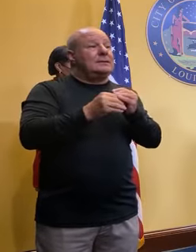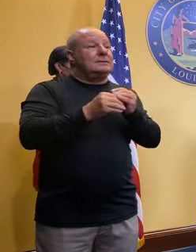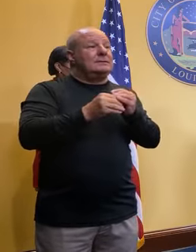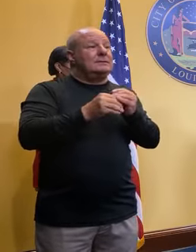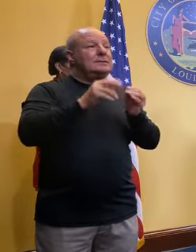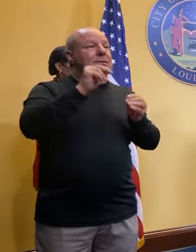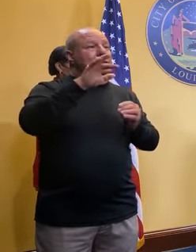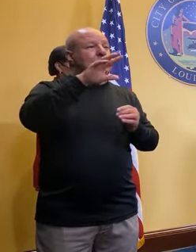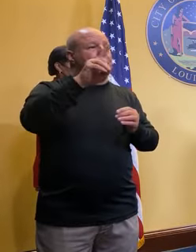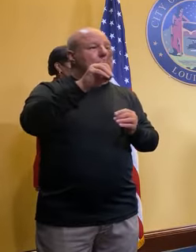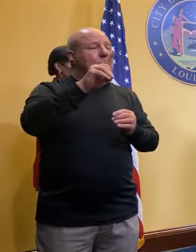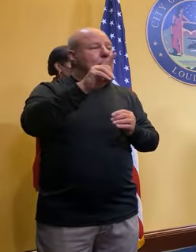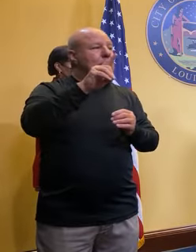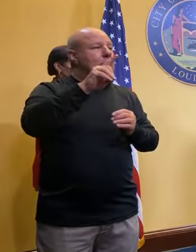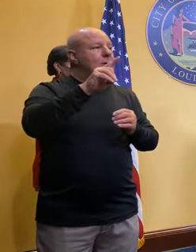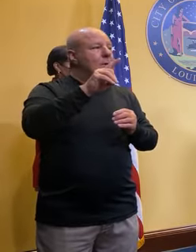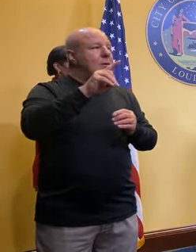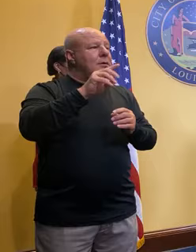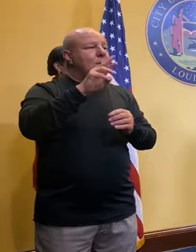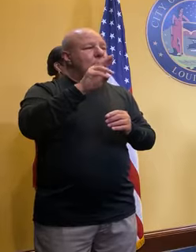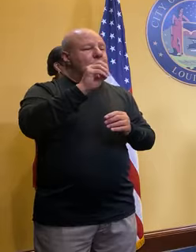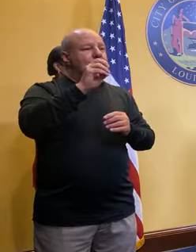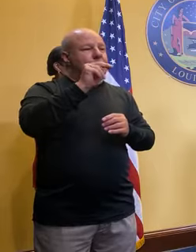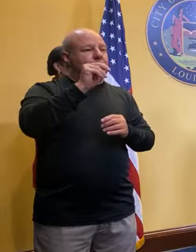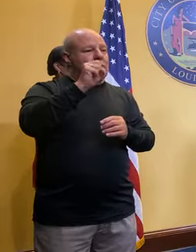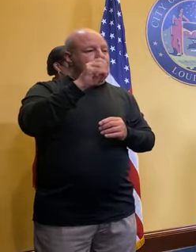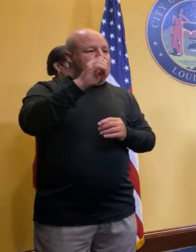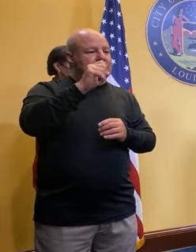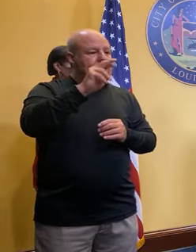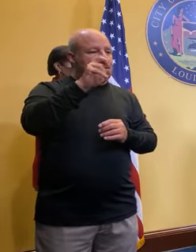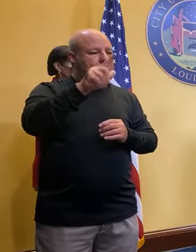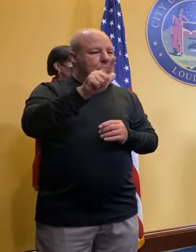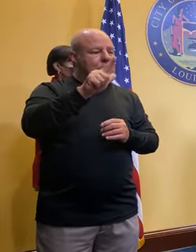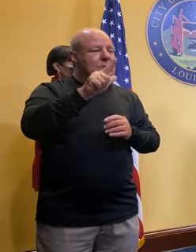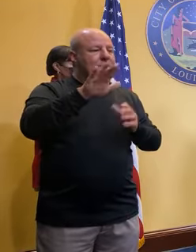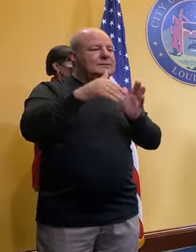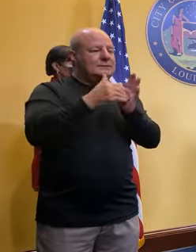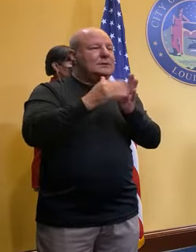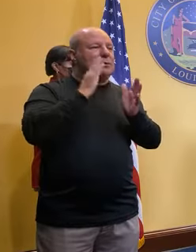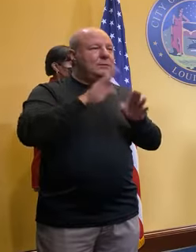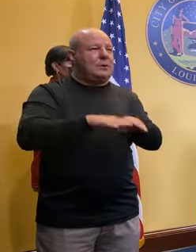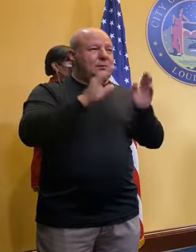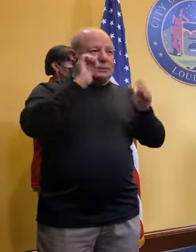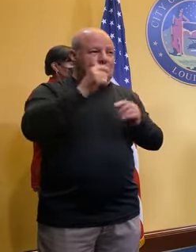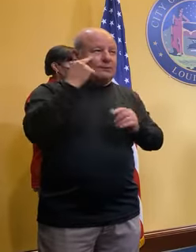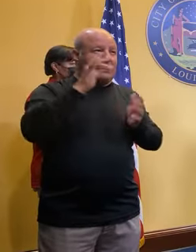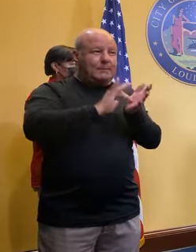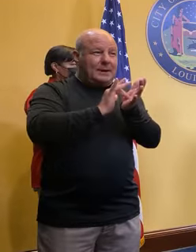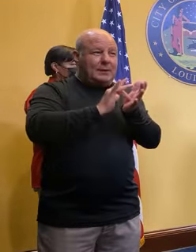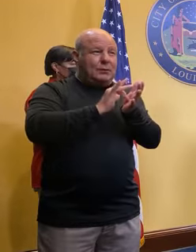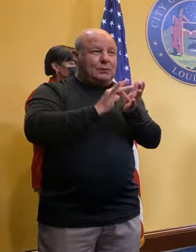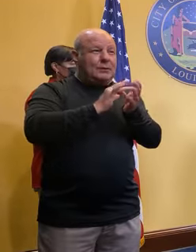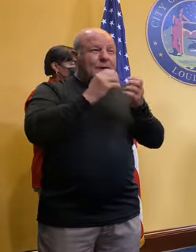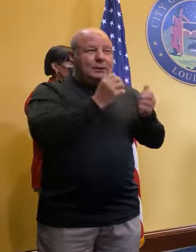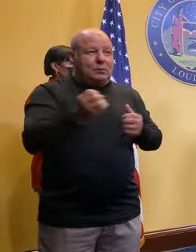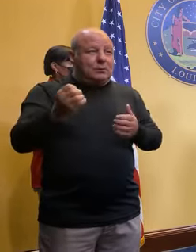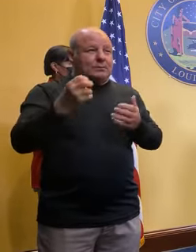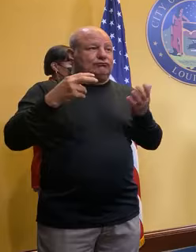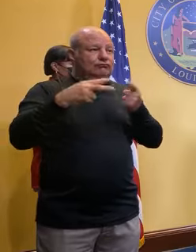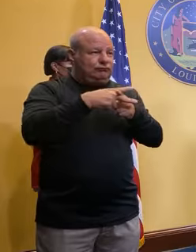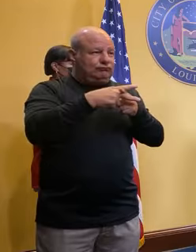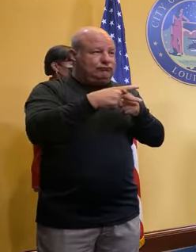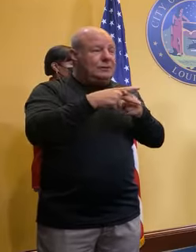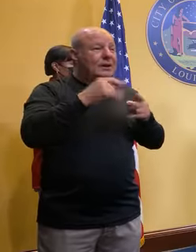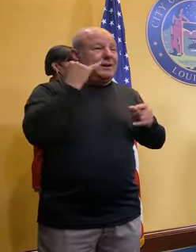Nordsea, the Rosenwald Center will be open starting tomorrow from 8 a.m. to 6 p.m. for medical device charging. If you have a power